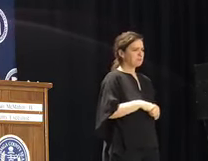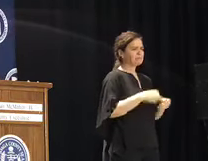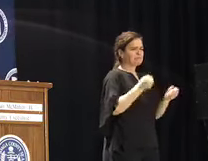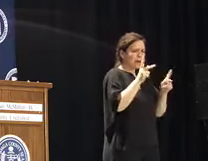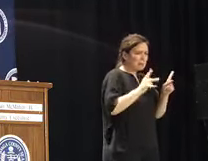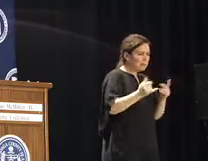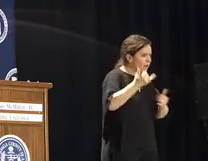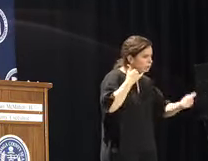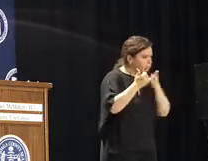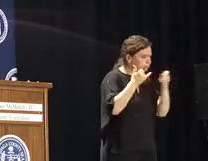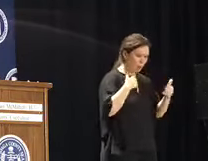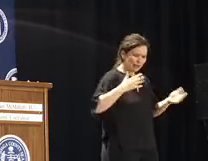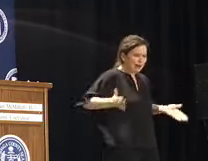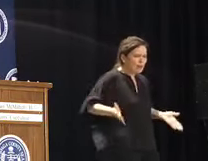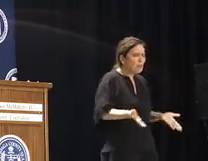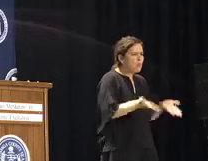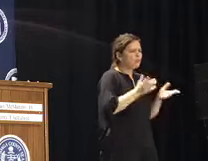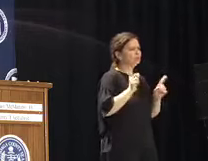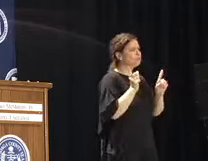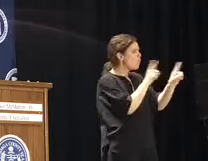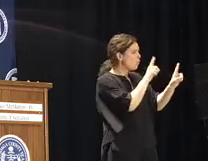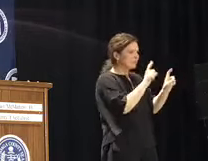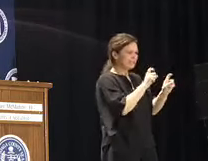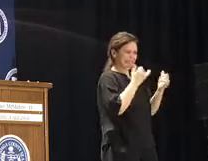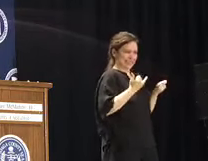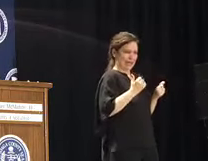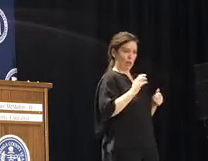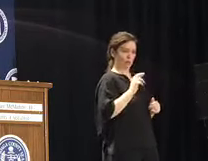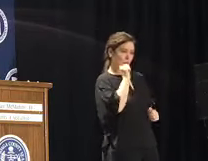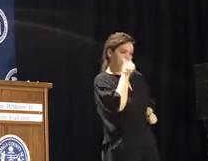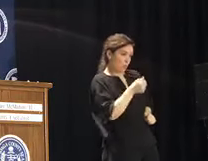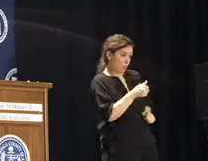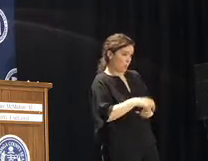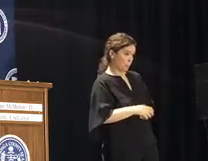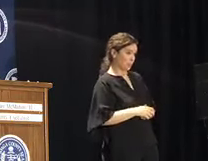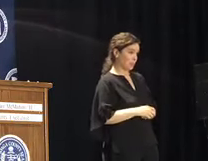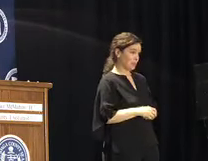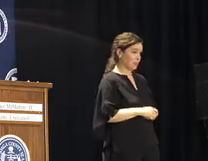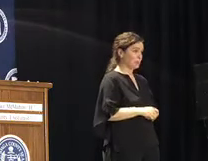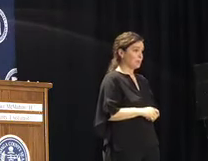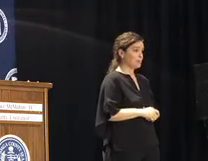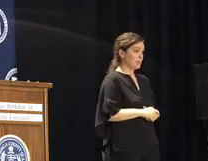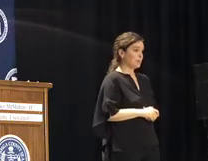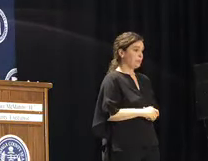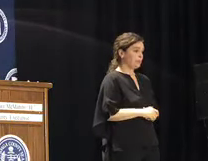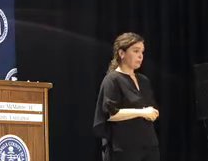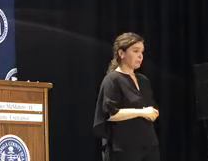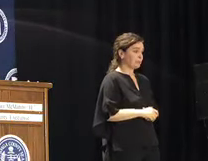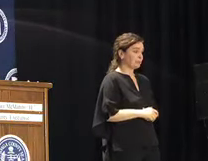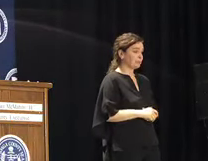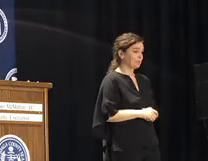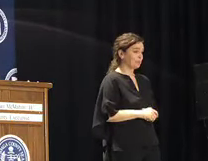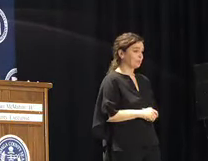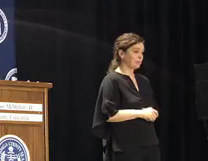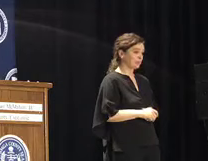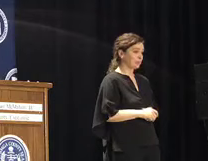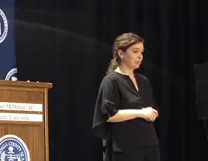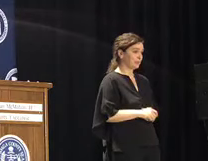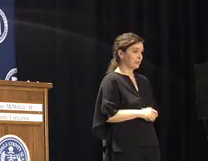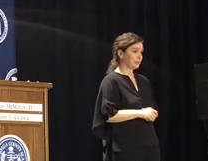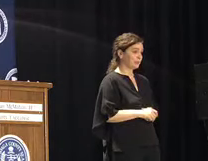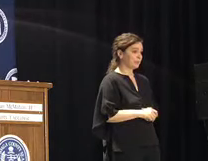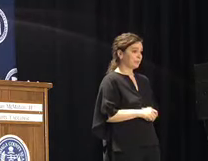Again, dispelling rumors, there is no curfew at this time. The scam artists that are out there trying to prey on our vulnerable